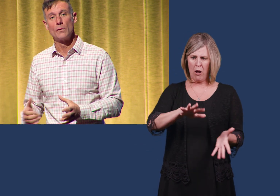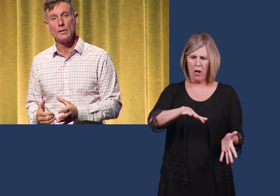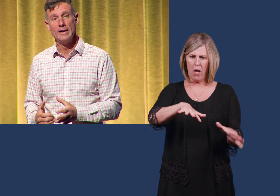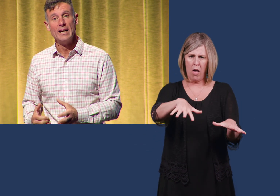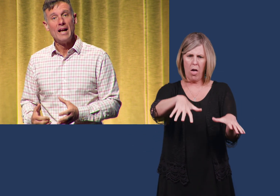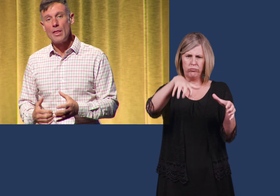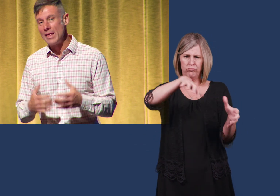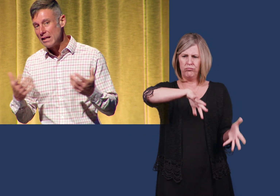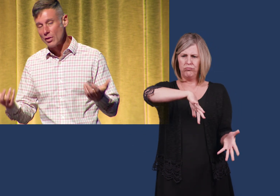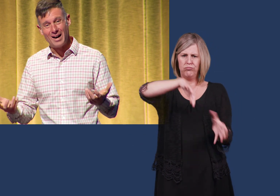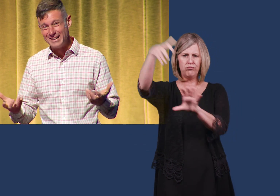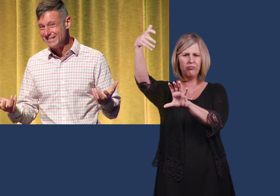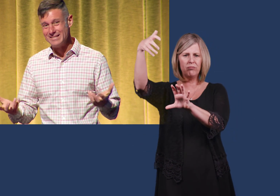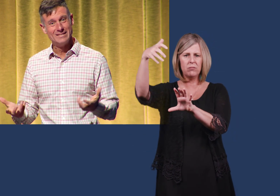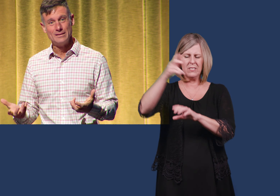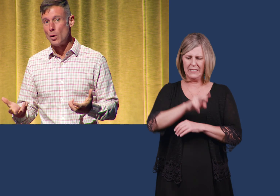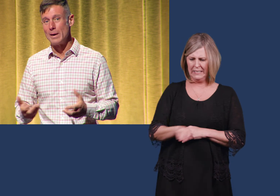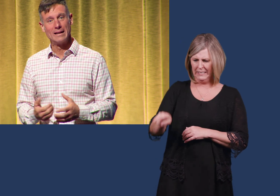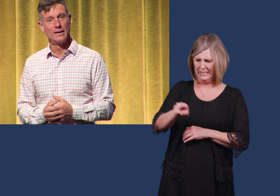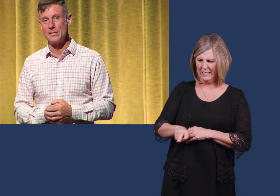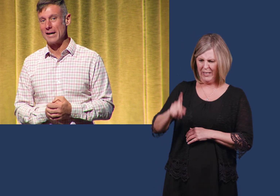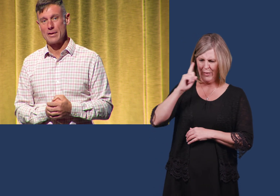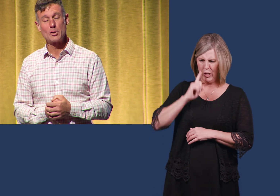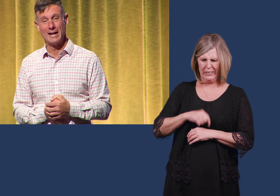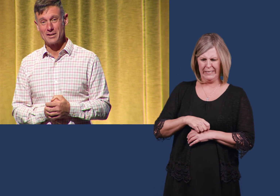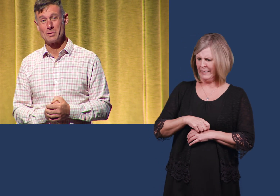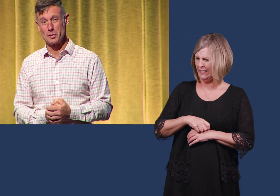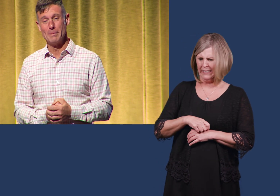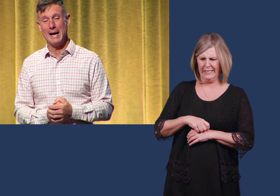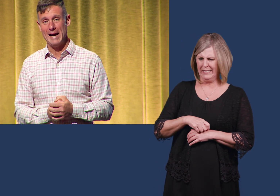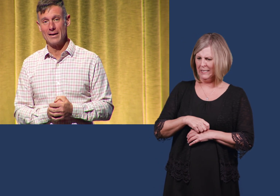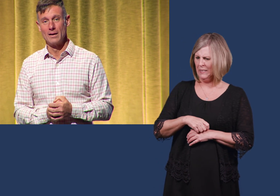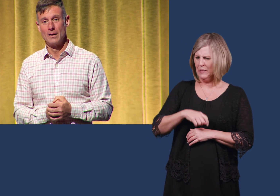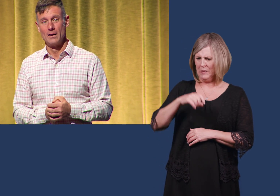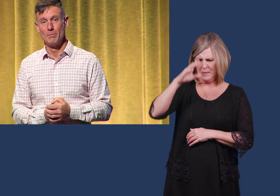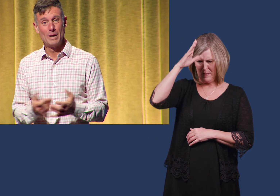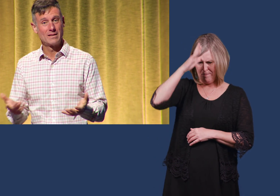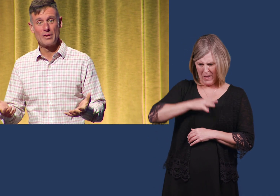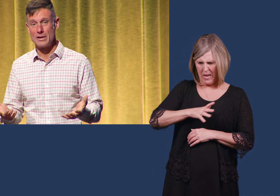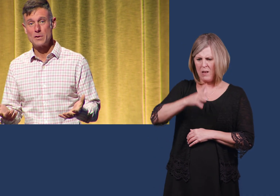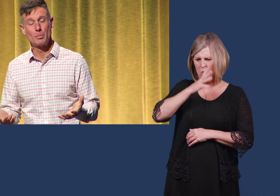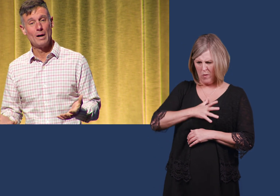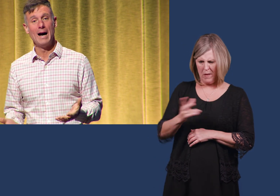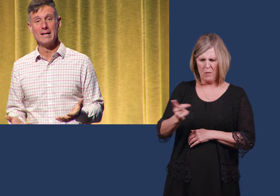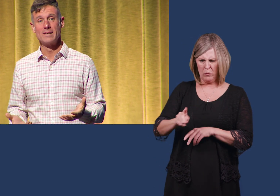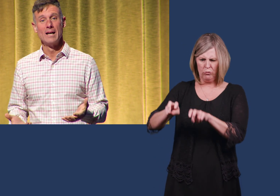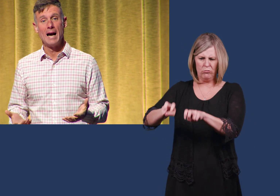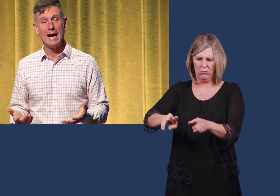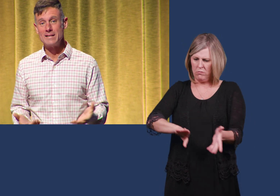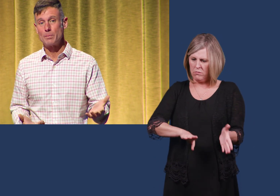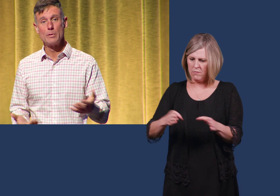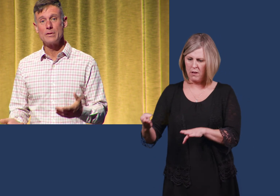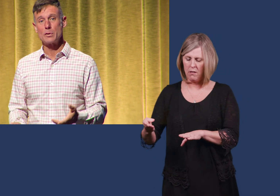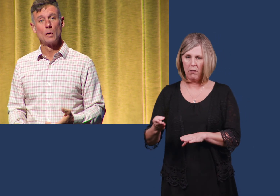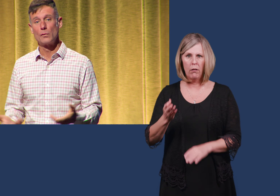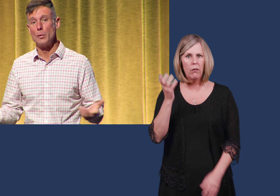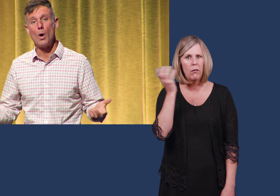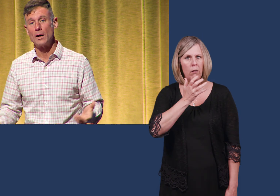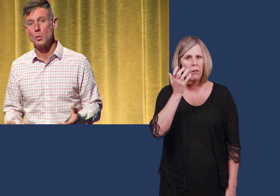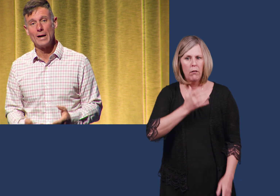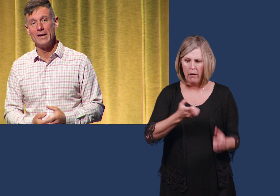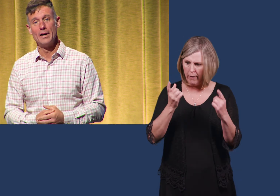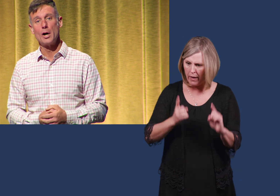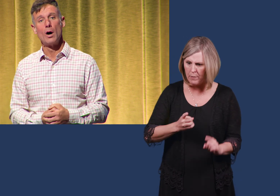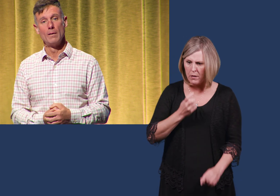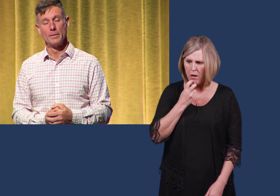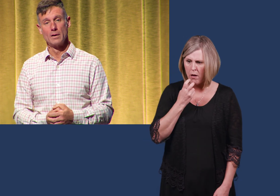his girlfriend, they thought nobody lived out of this crash. It was really bad. But to their surprise, Isaac Bruce and his girlfriend